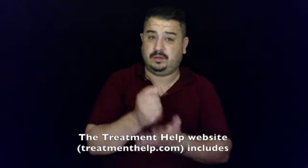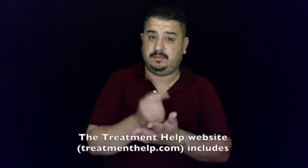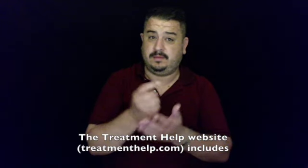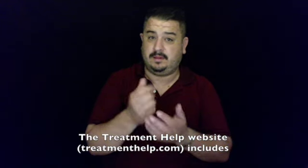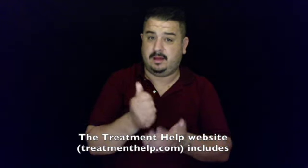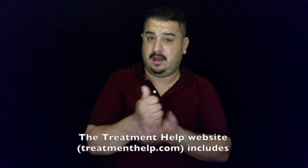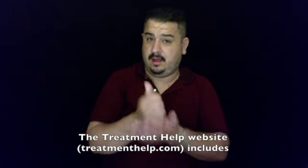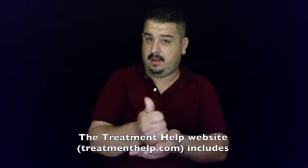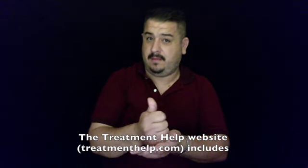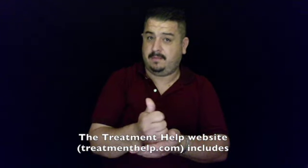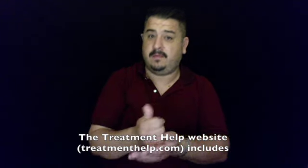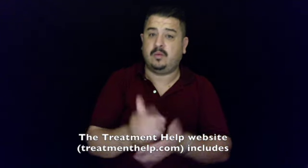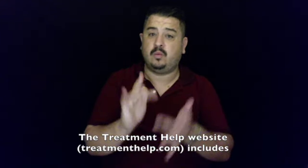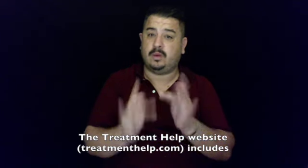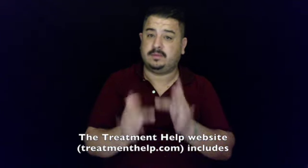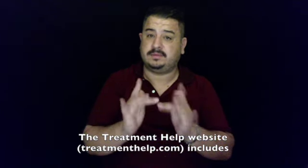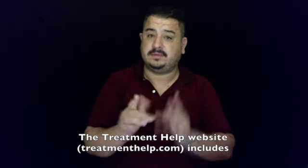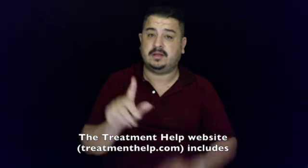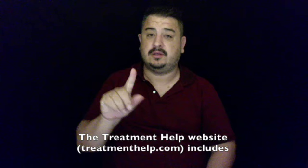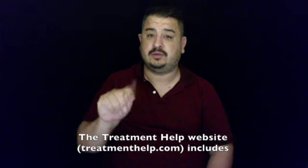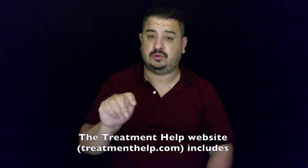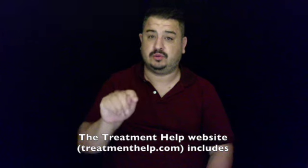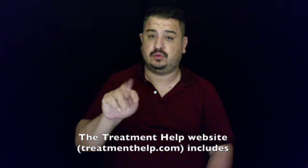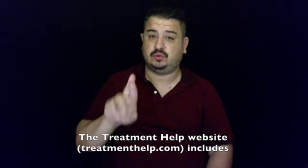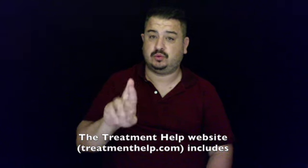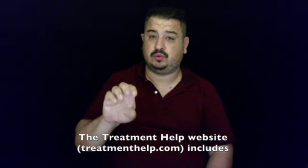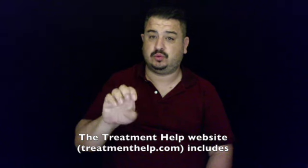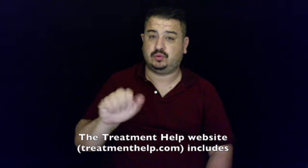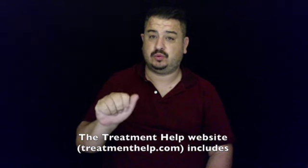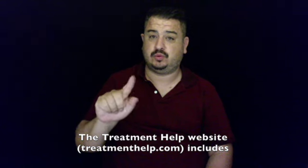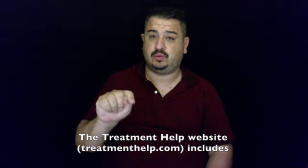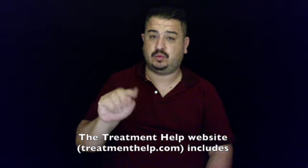The Treatment Help website, treatmenthelp.com, includes